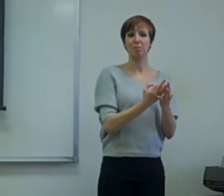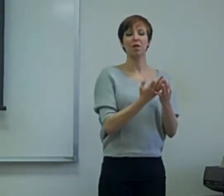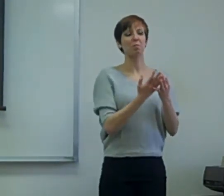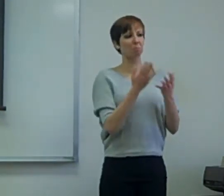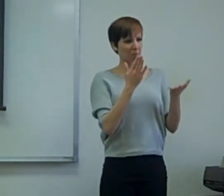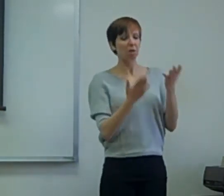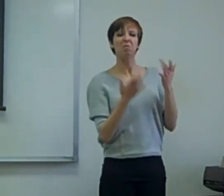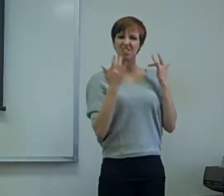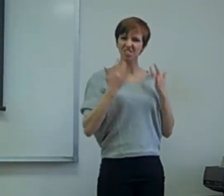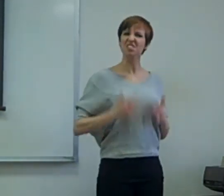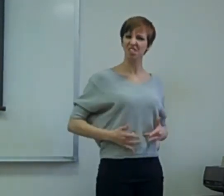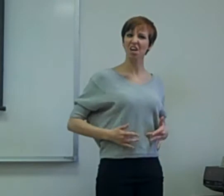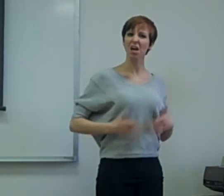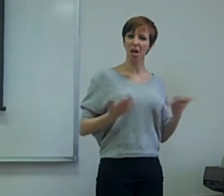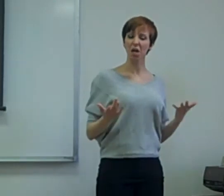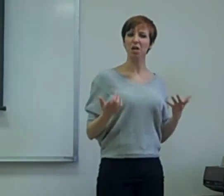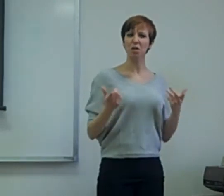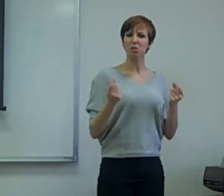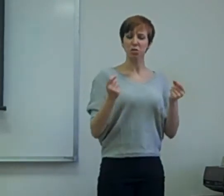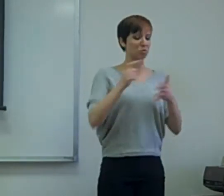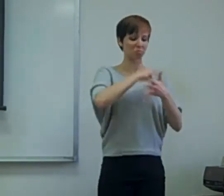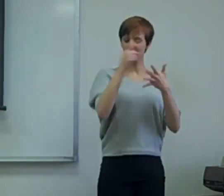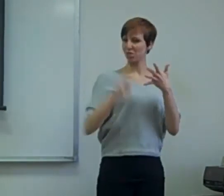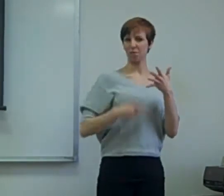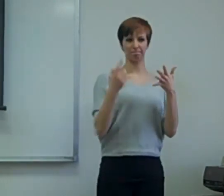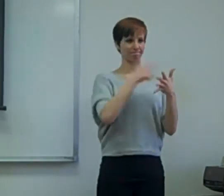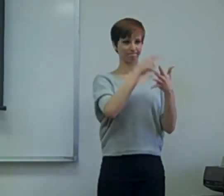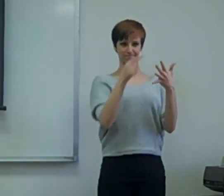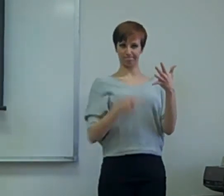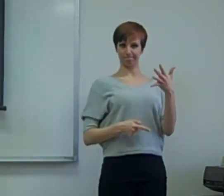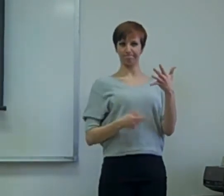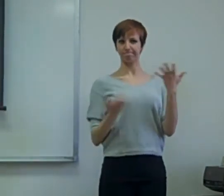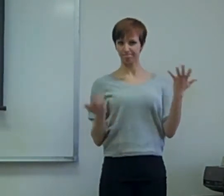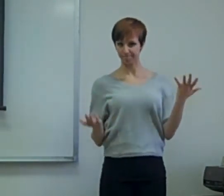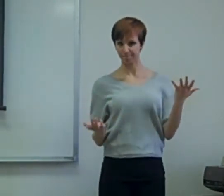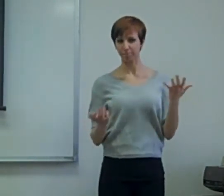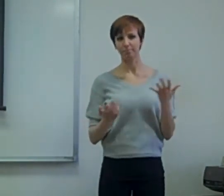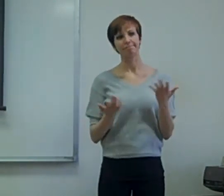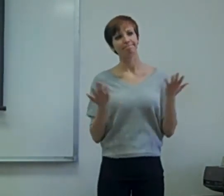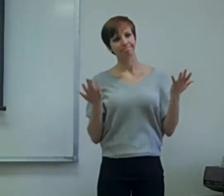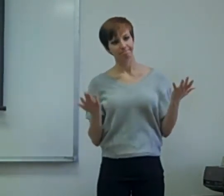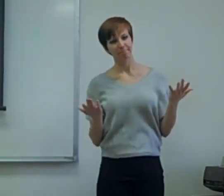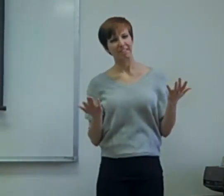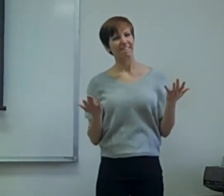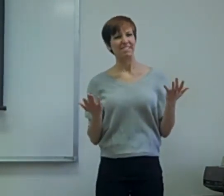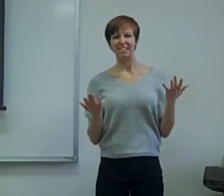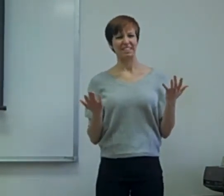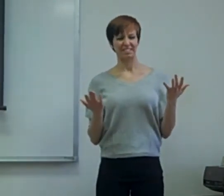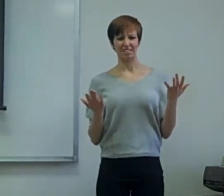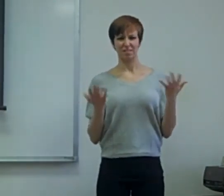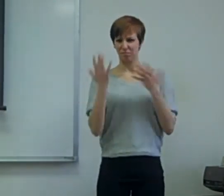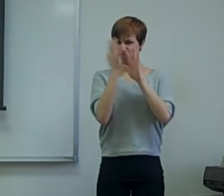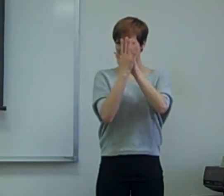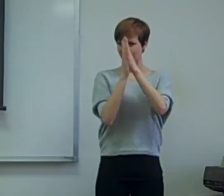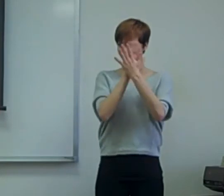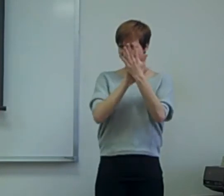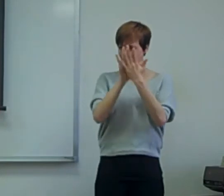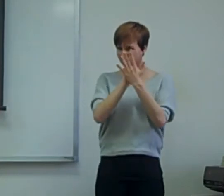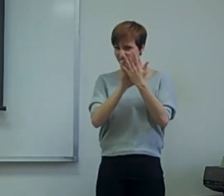go through the same thing. And so this kind of became the unspoken rule. And if you